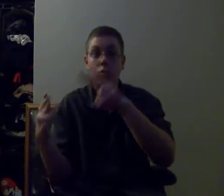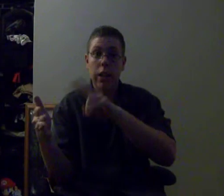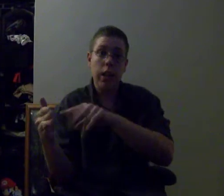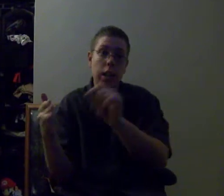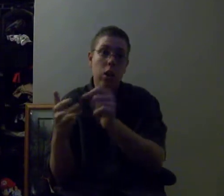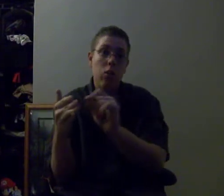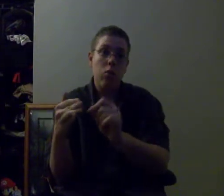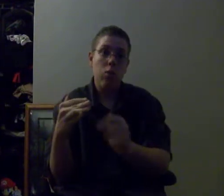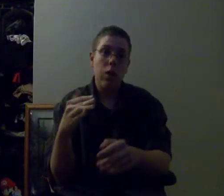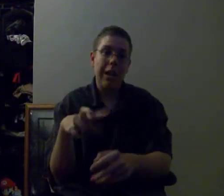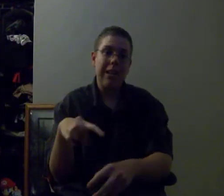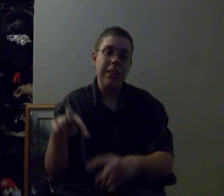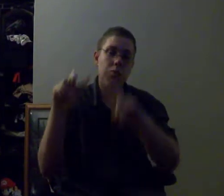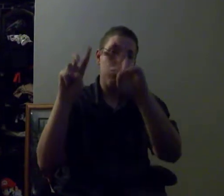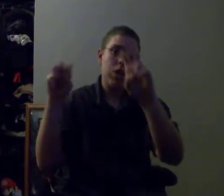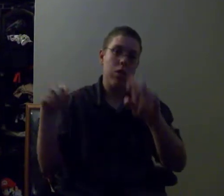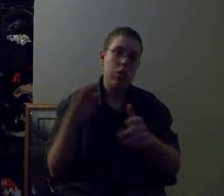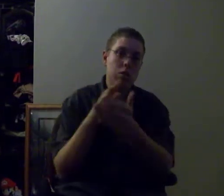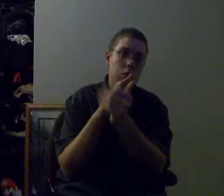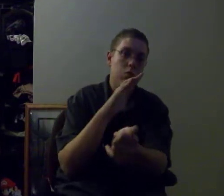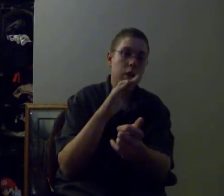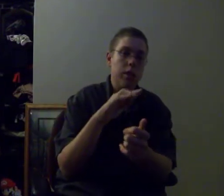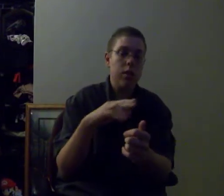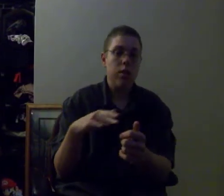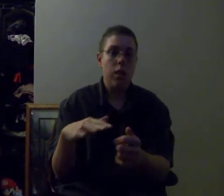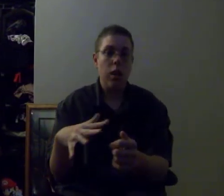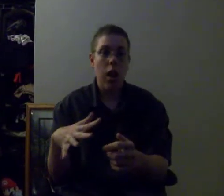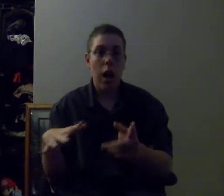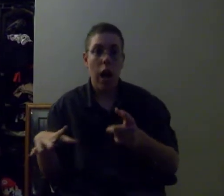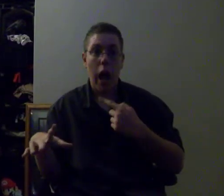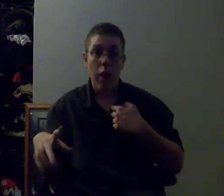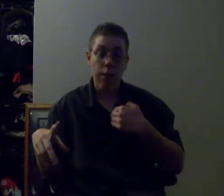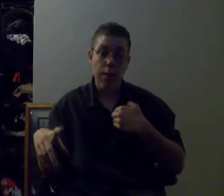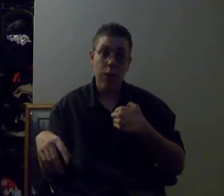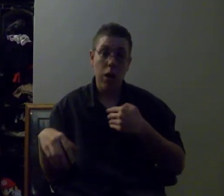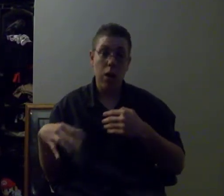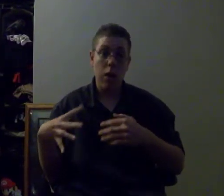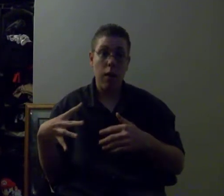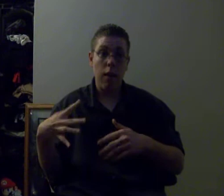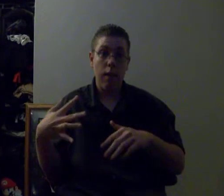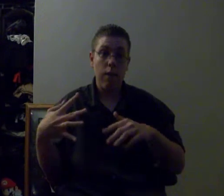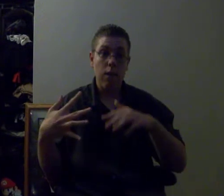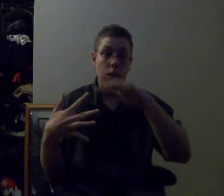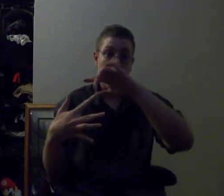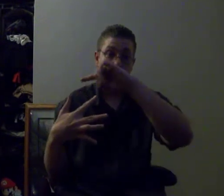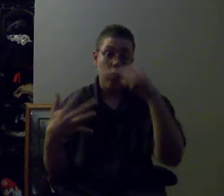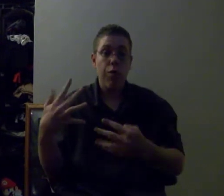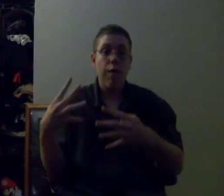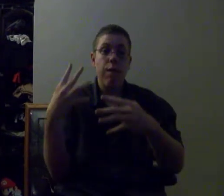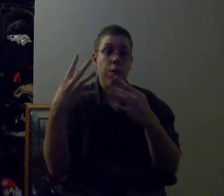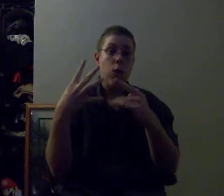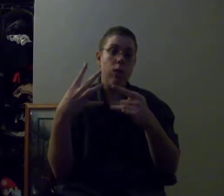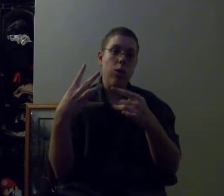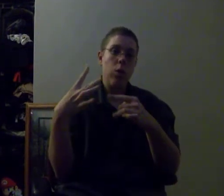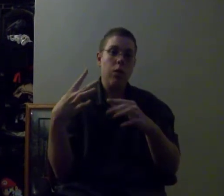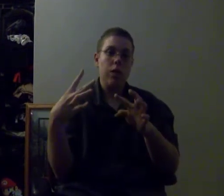determine by random, really. I just decide which ones I'm going to do at the beginning of that semester. And in the past